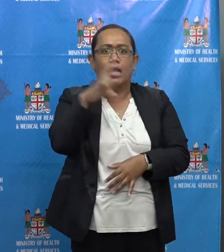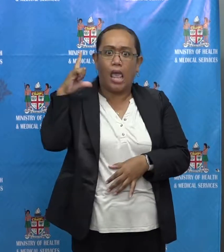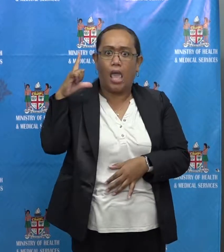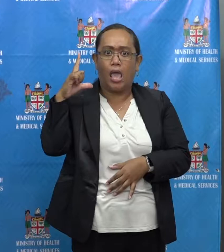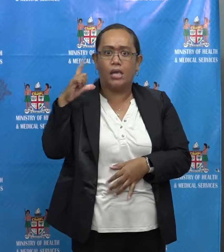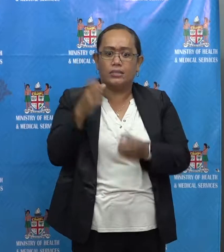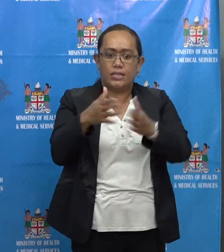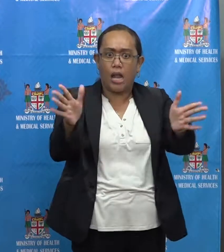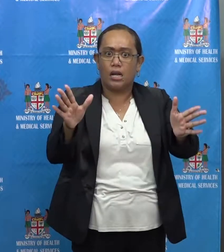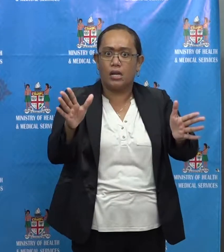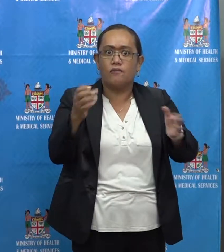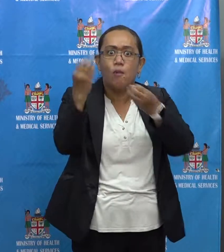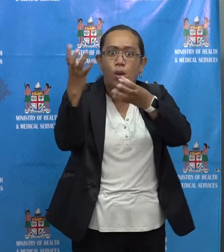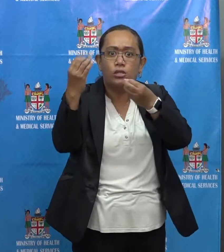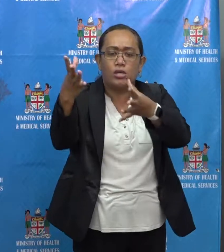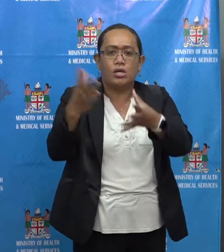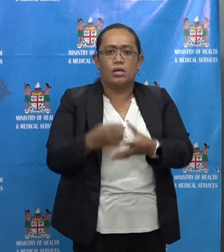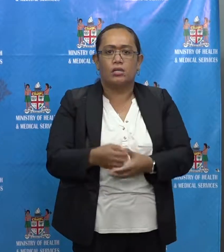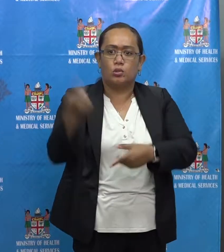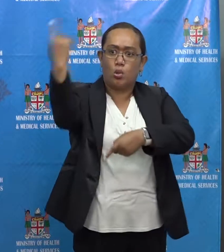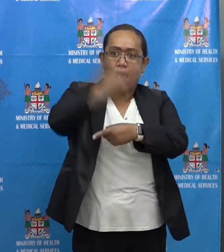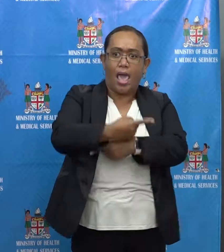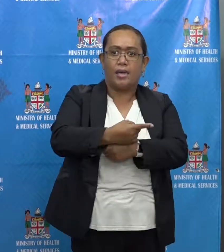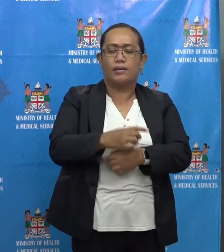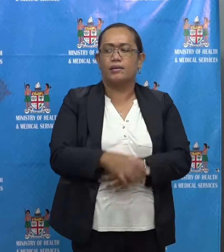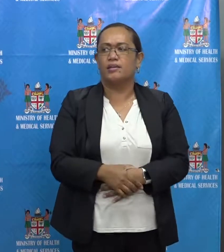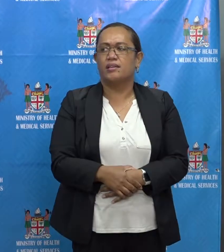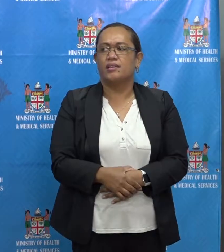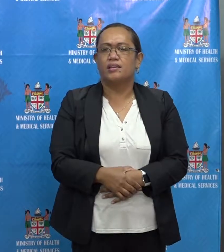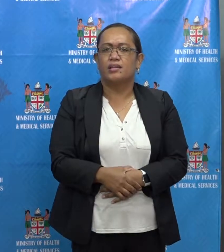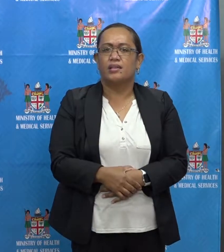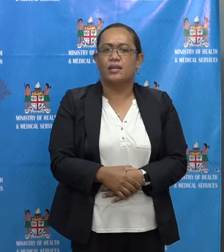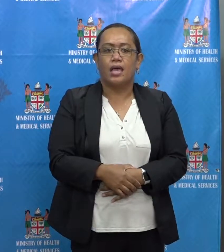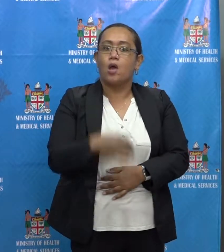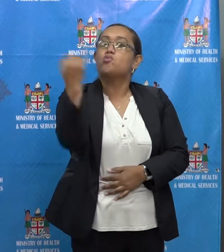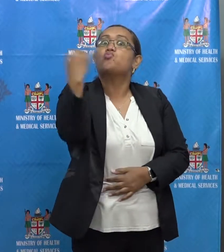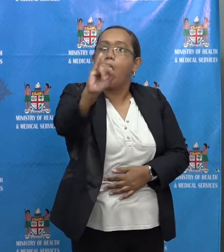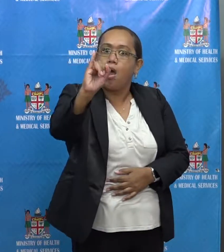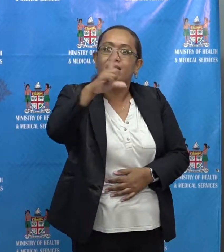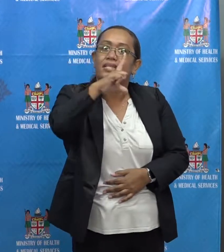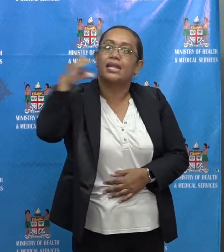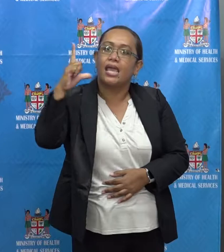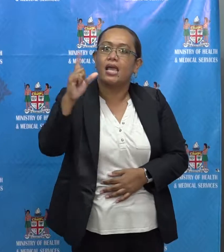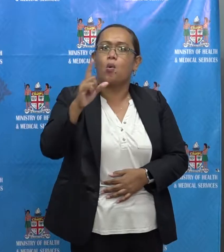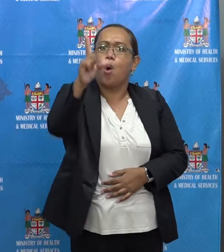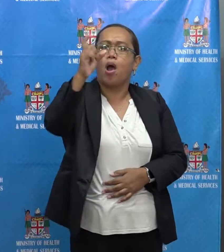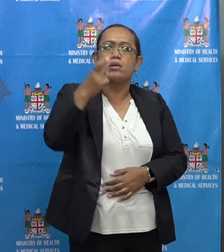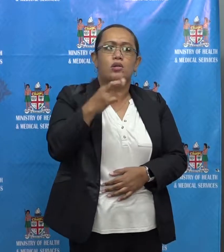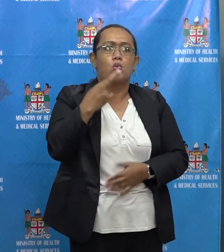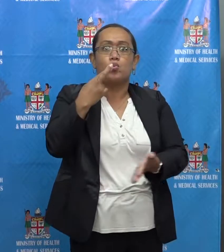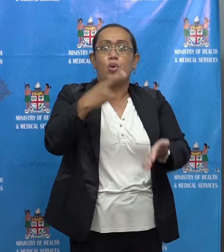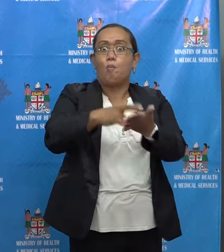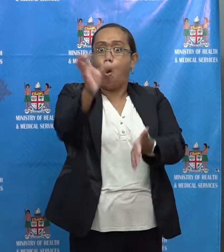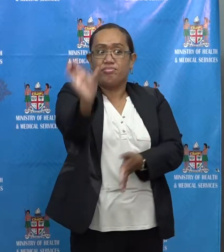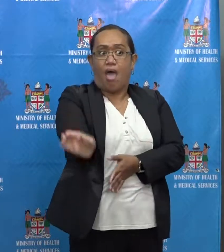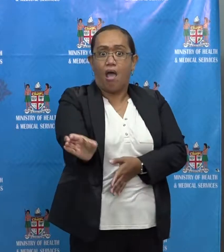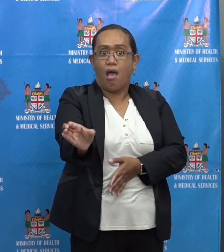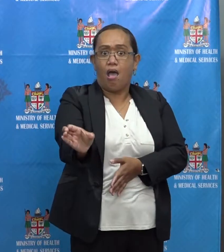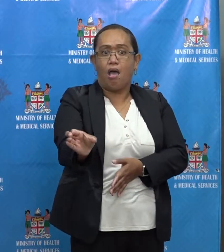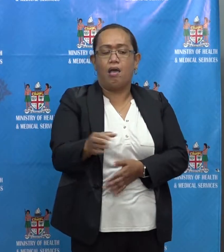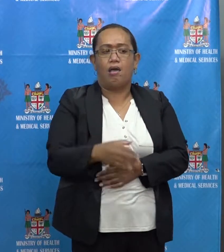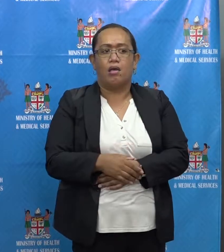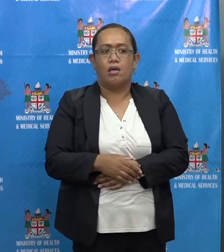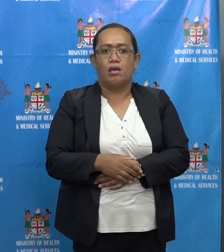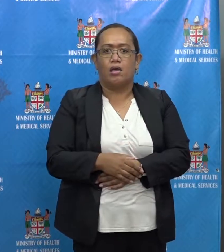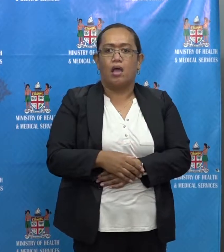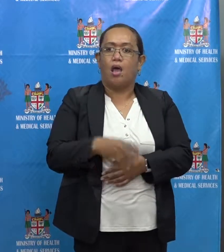nationwide curfew starting tonight, 7 p.m. That was wrong. I have to thank the reporter for